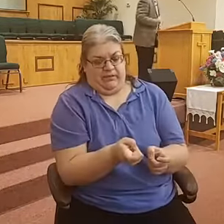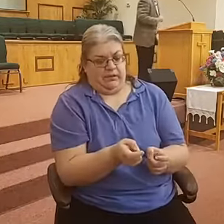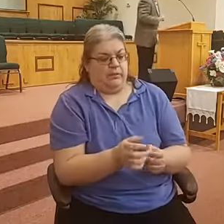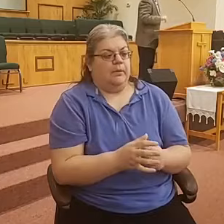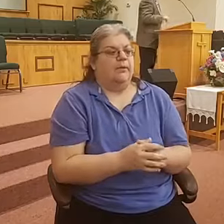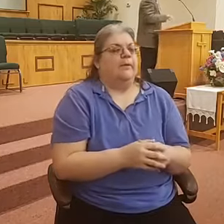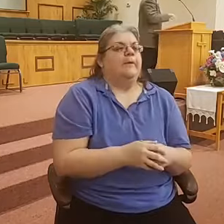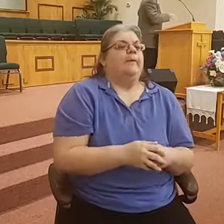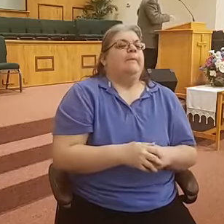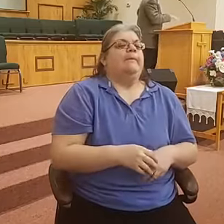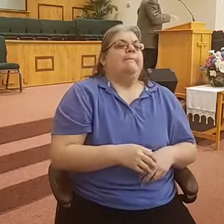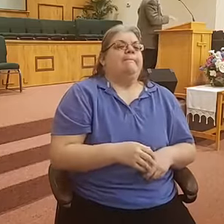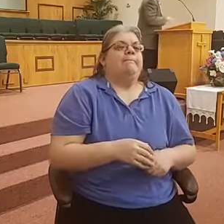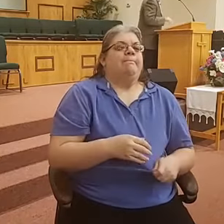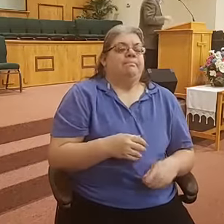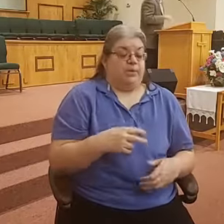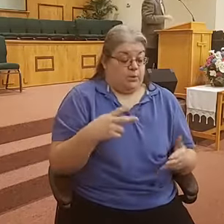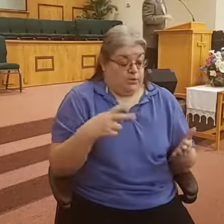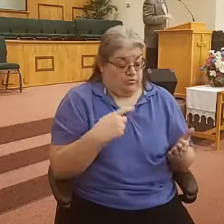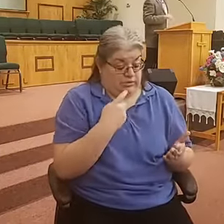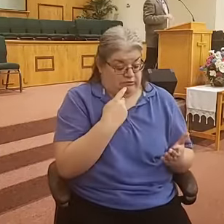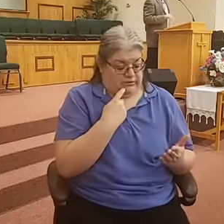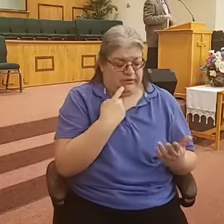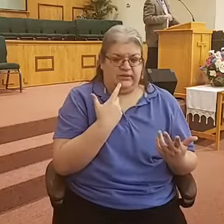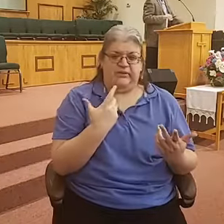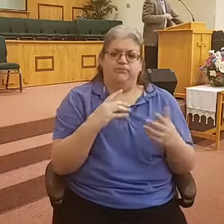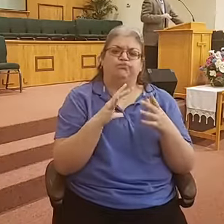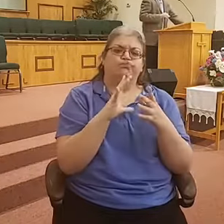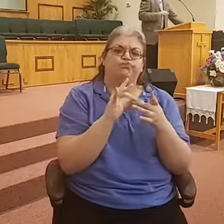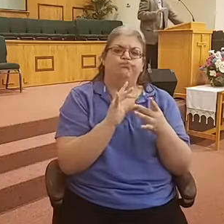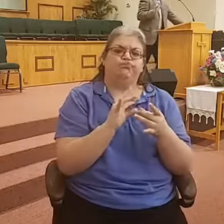is just a narration of